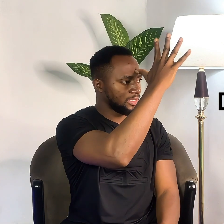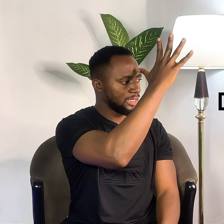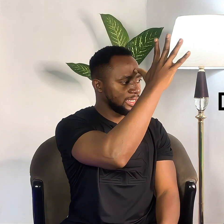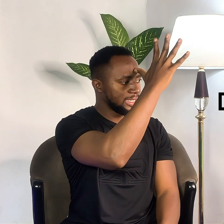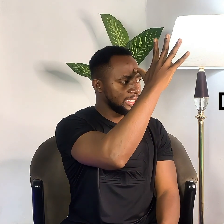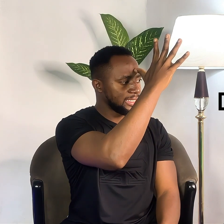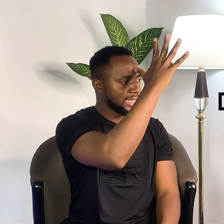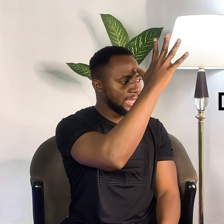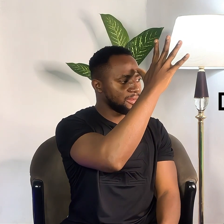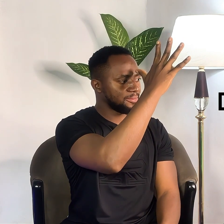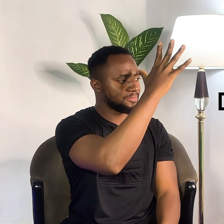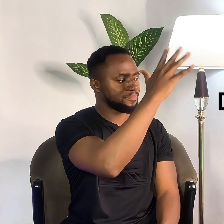Dad.